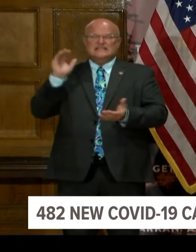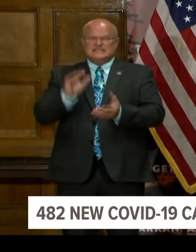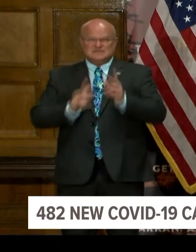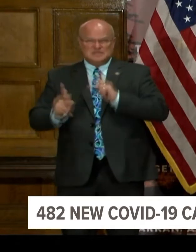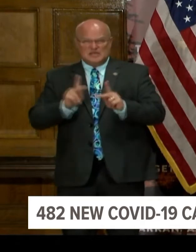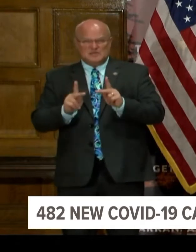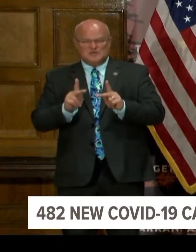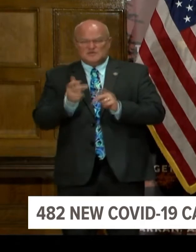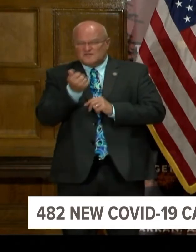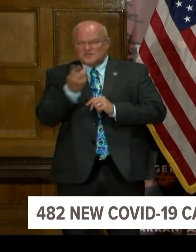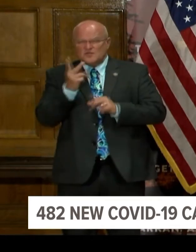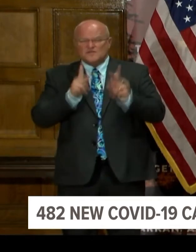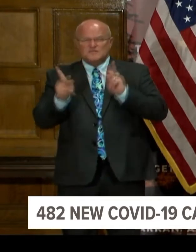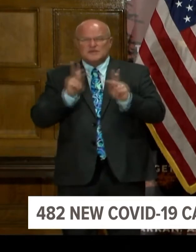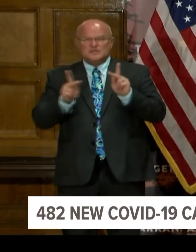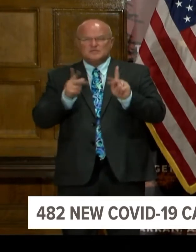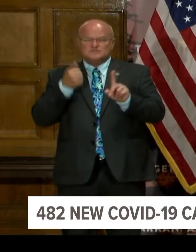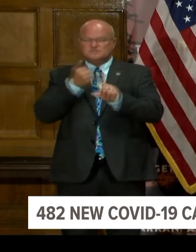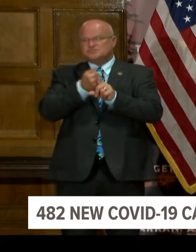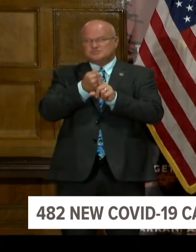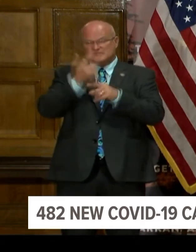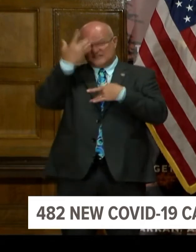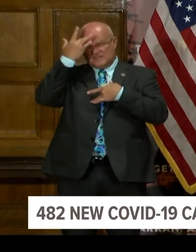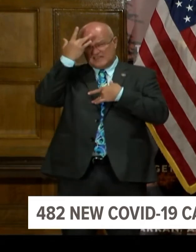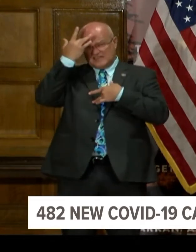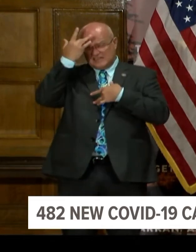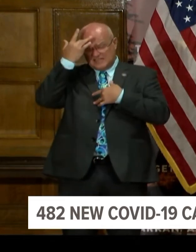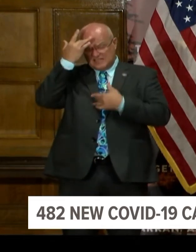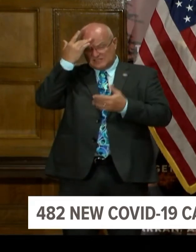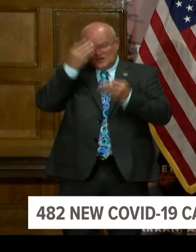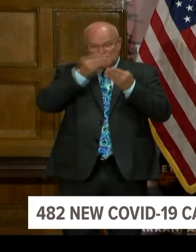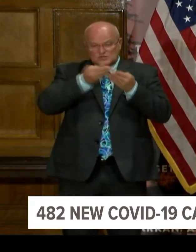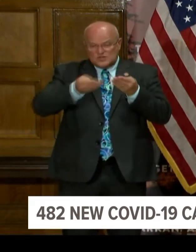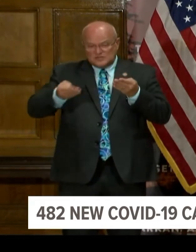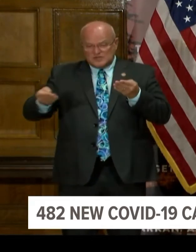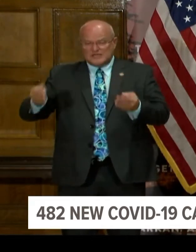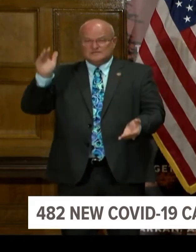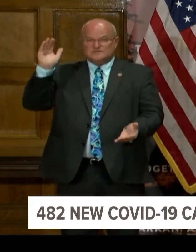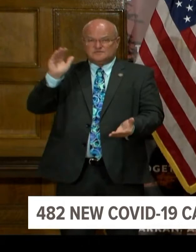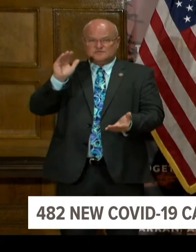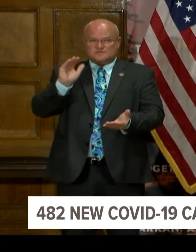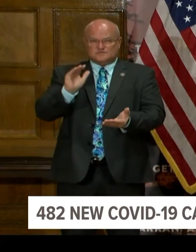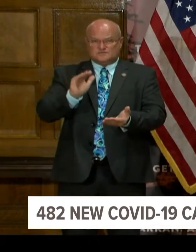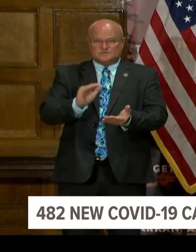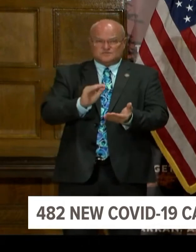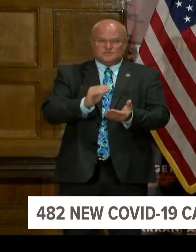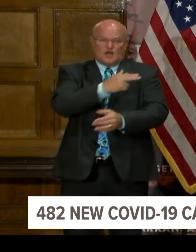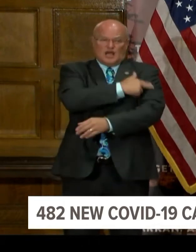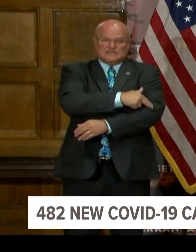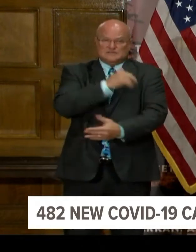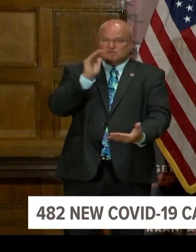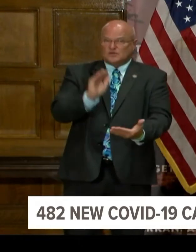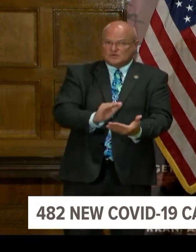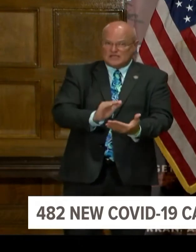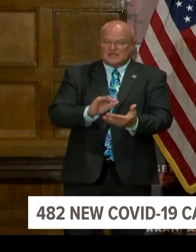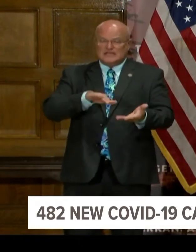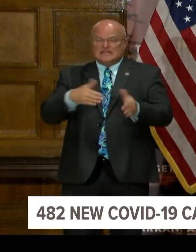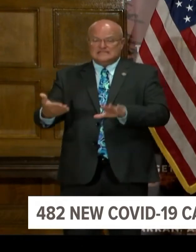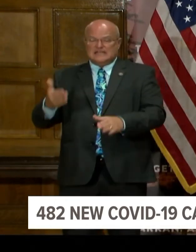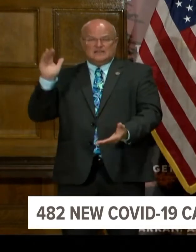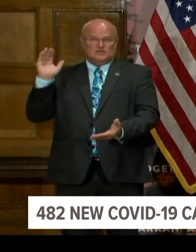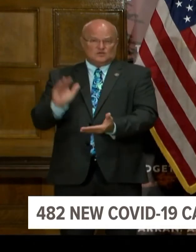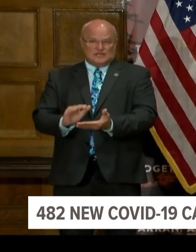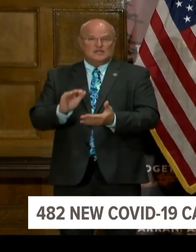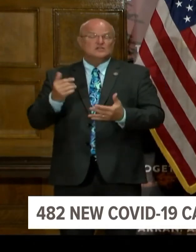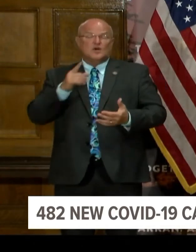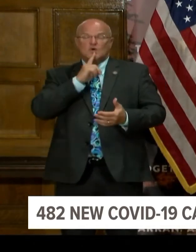infected. Therefore, there's less and less of a chance of transmitting. Everything should go down from there. Hospitalizations should go down and deaths should go down.